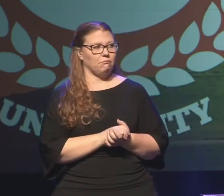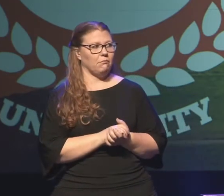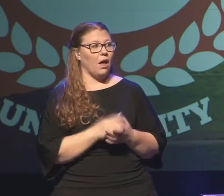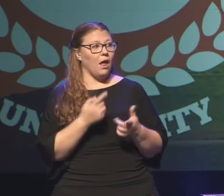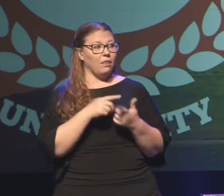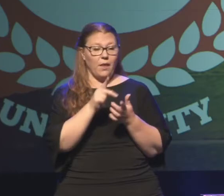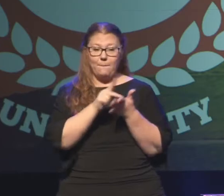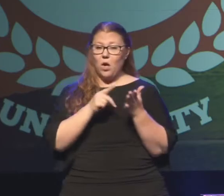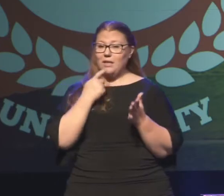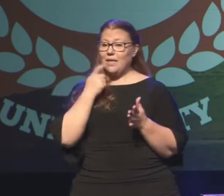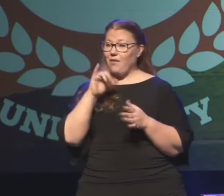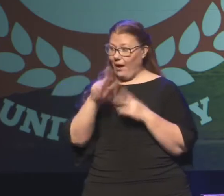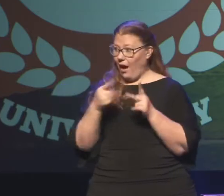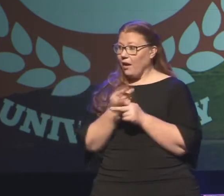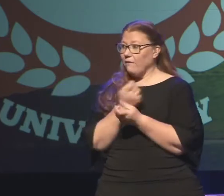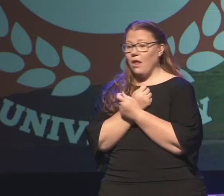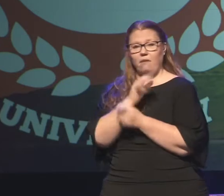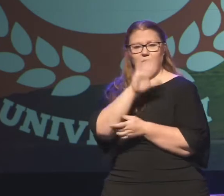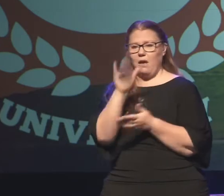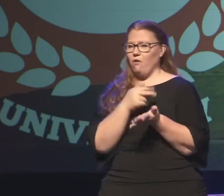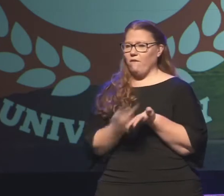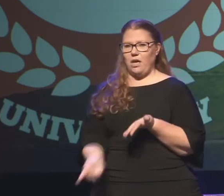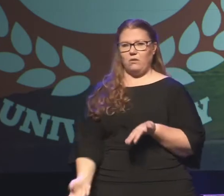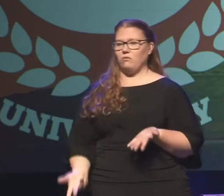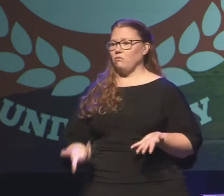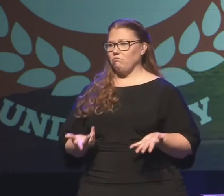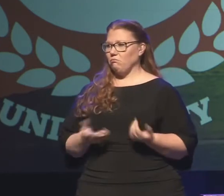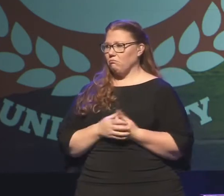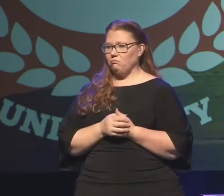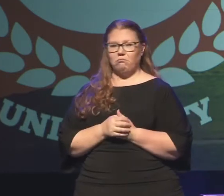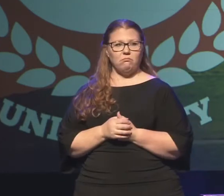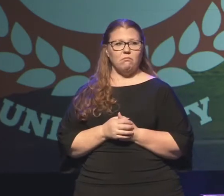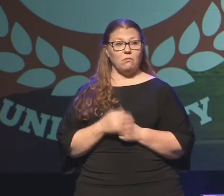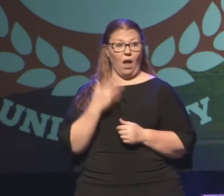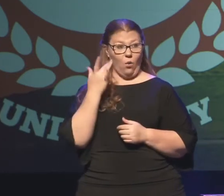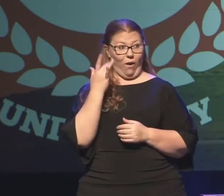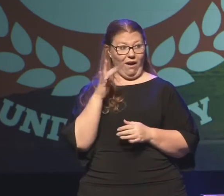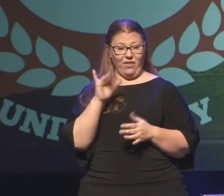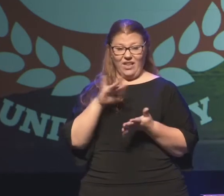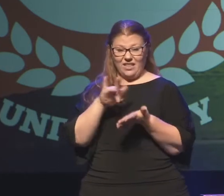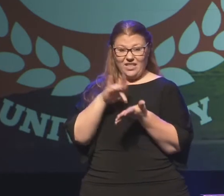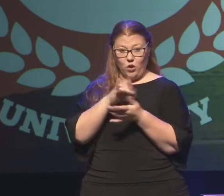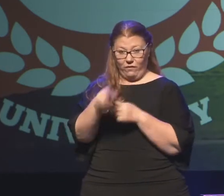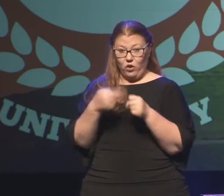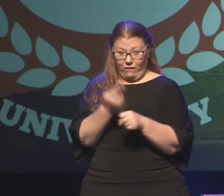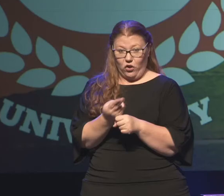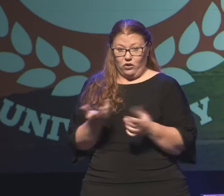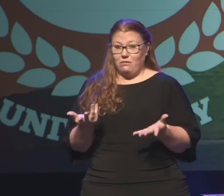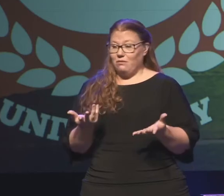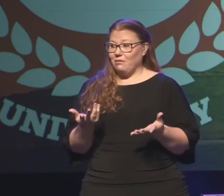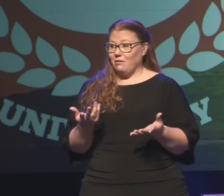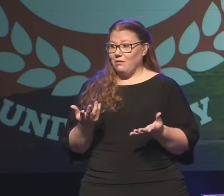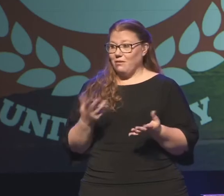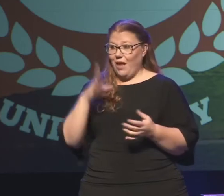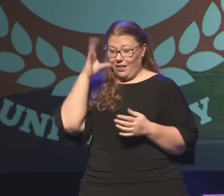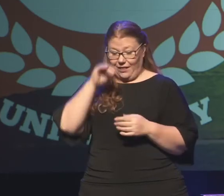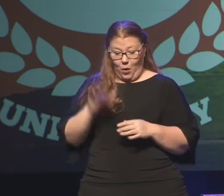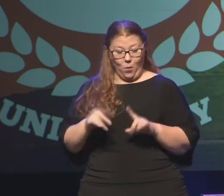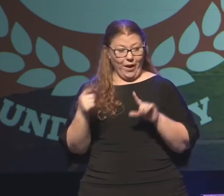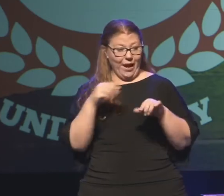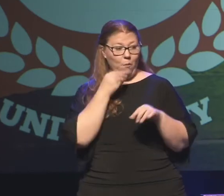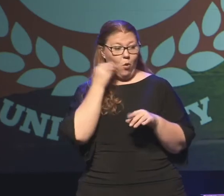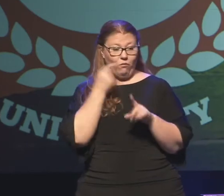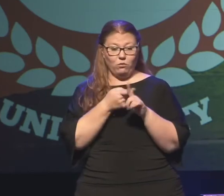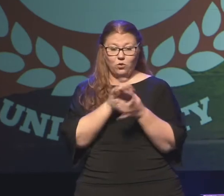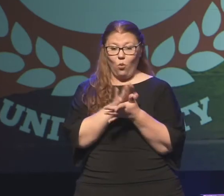And then Paul says, that kind of love never fails. Because it's at the center of the universe. A little boy came home from school one day